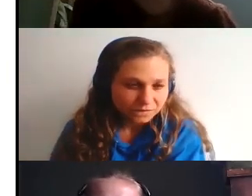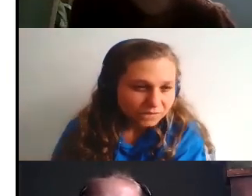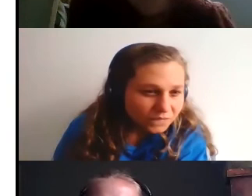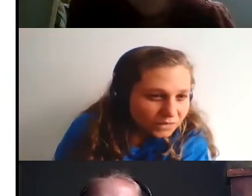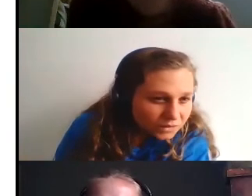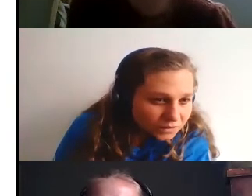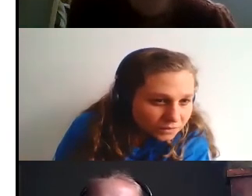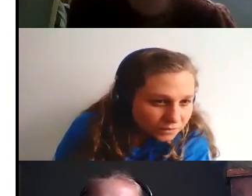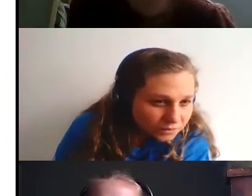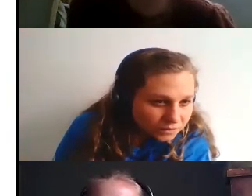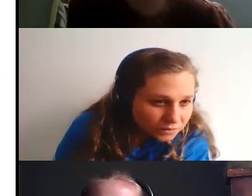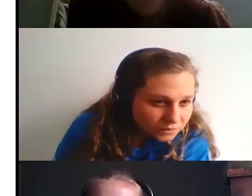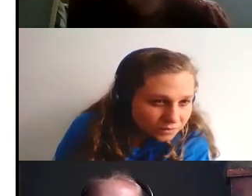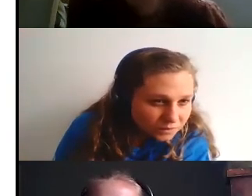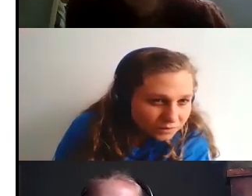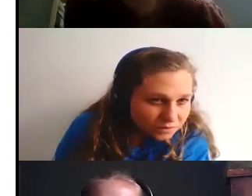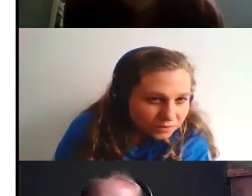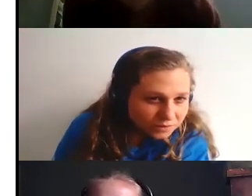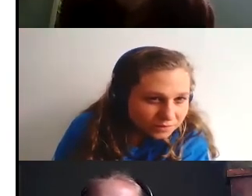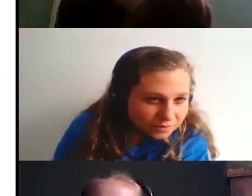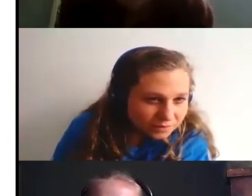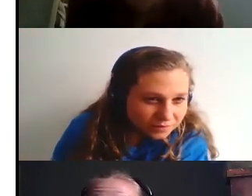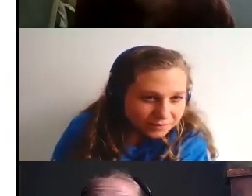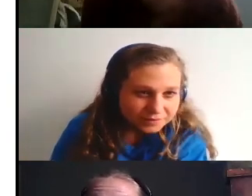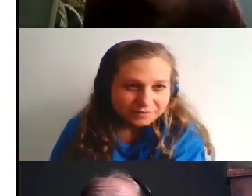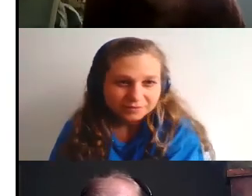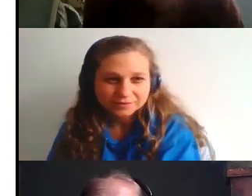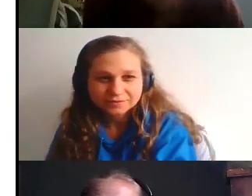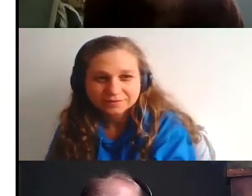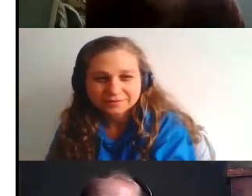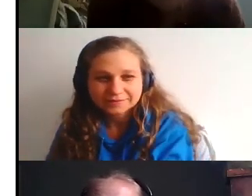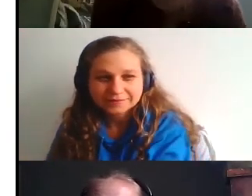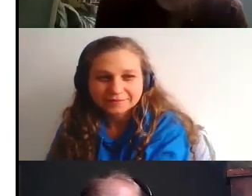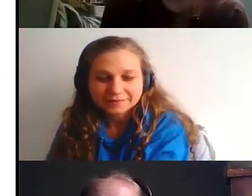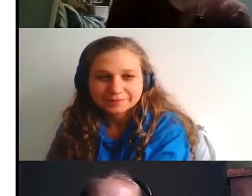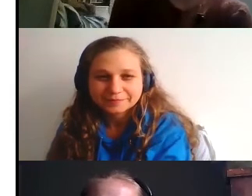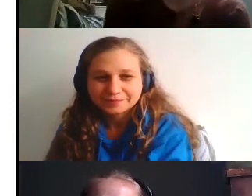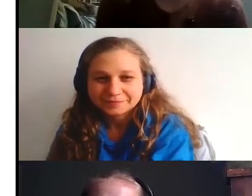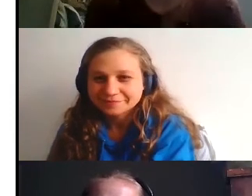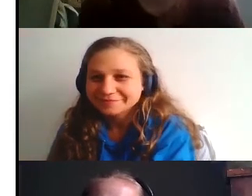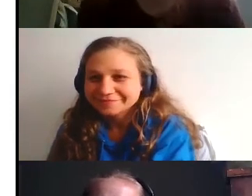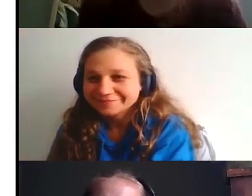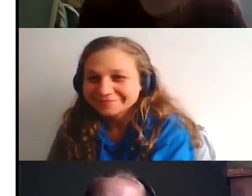Did anyone advance and try the other words? How do people find that?